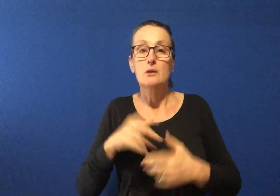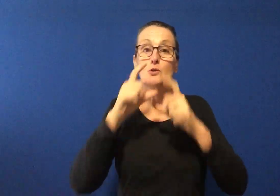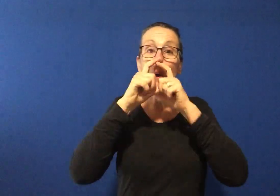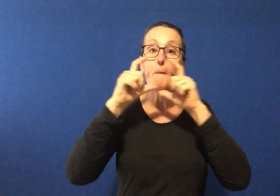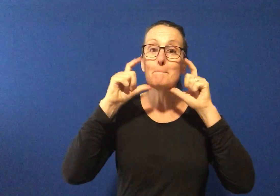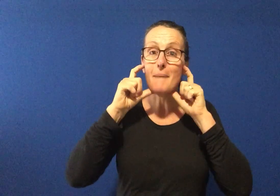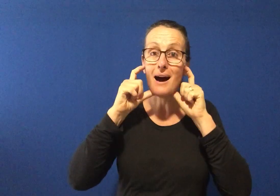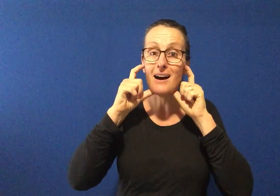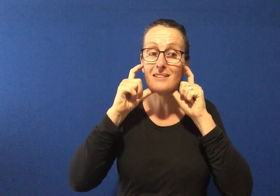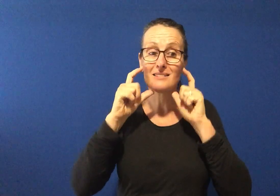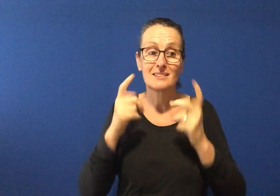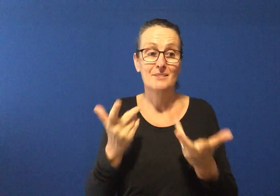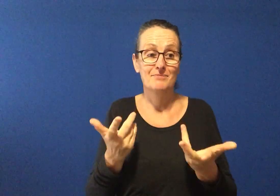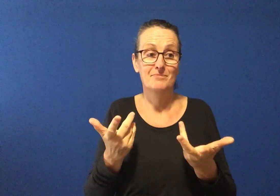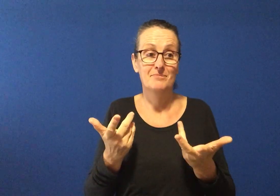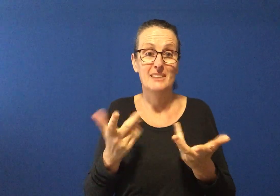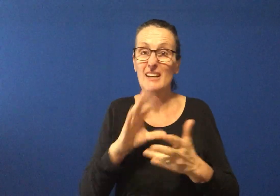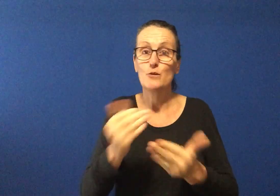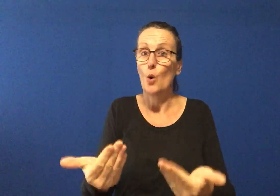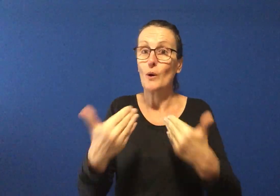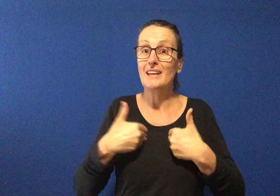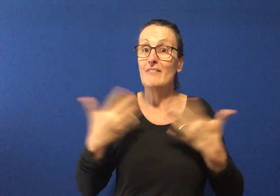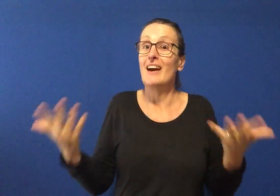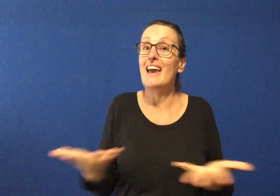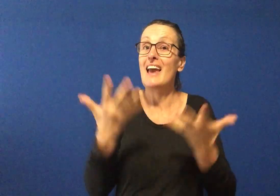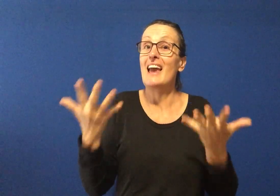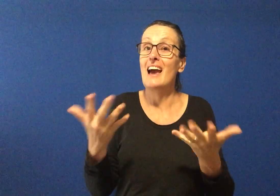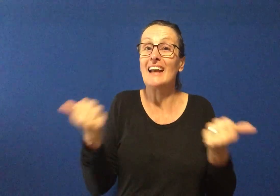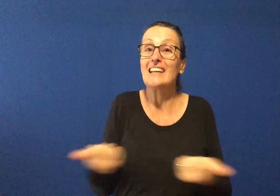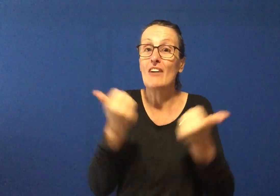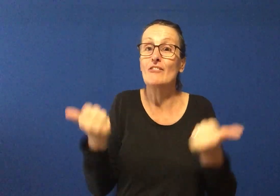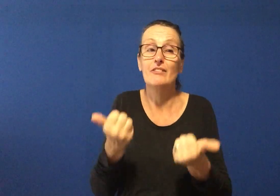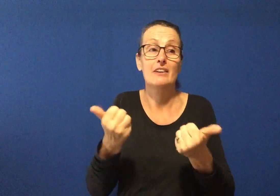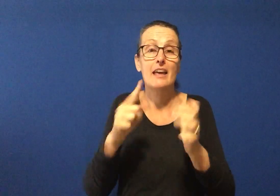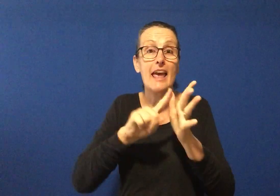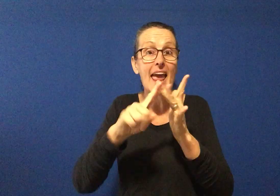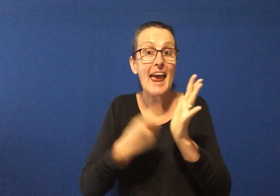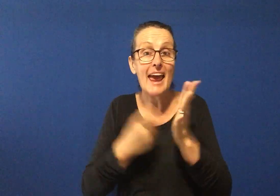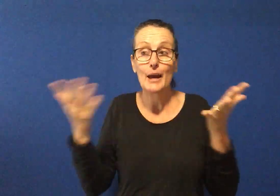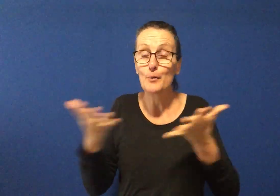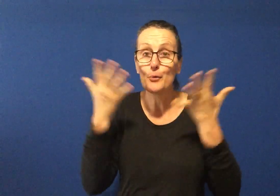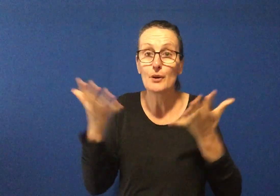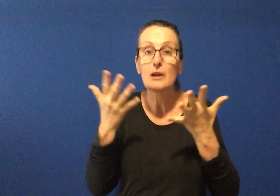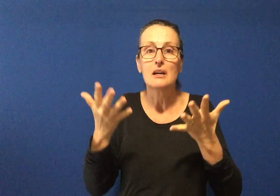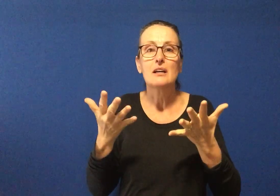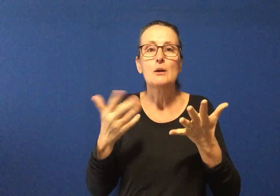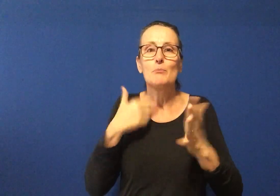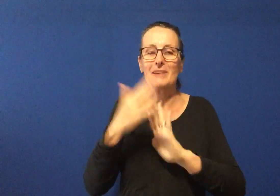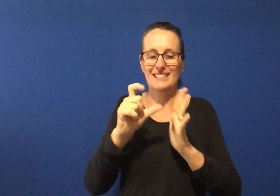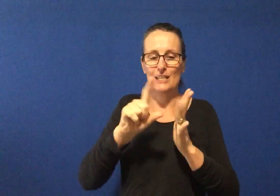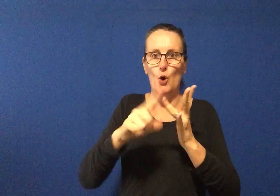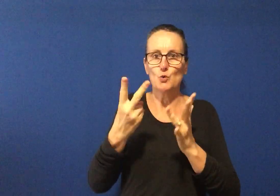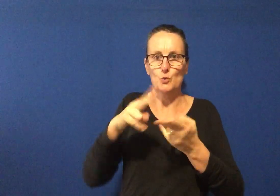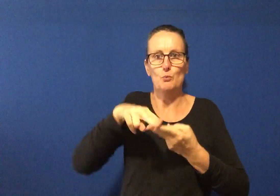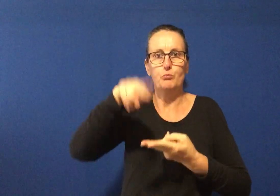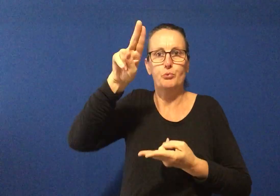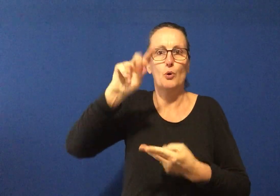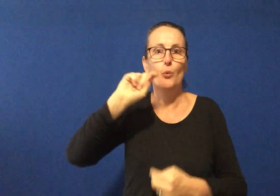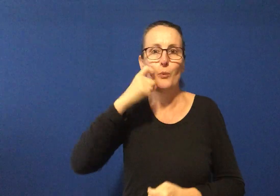actually provide you with enough fresh air is going to risk increasing carbon dioxide levels. And people who are compromised